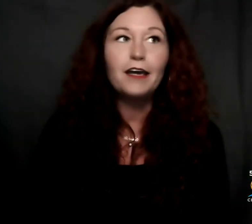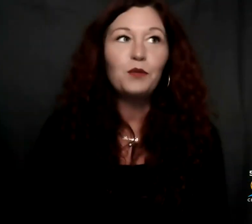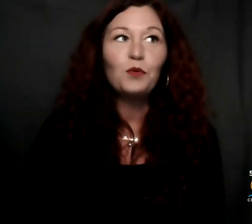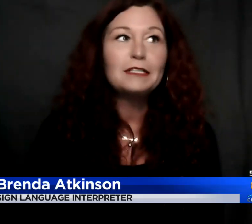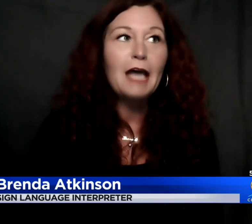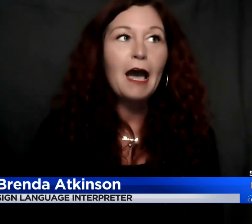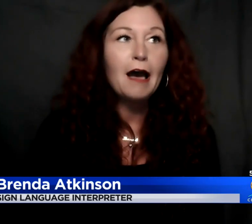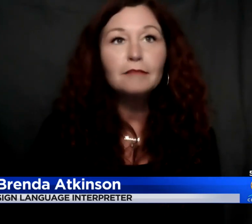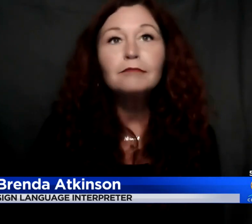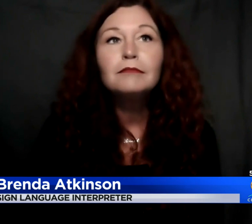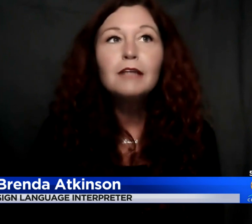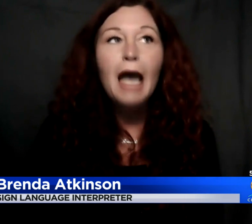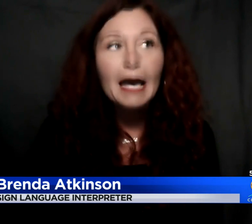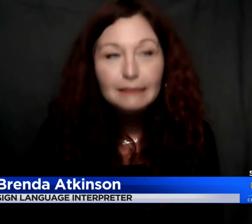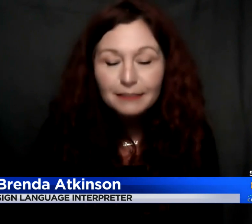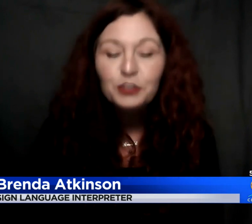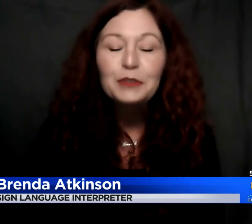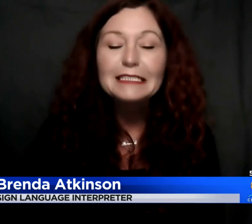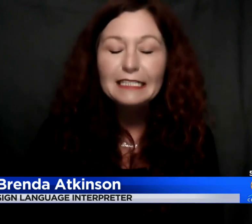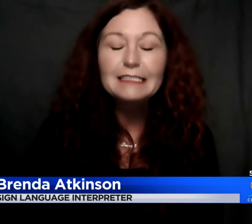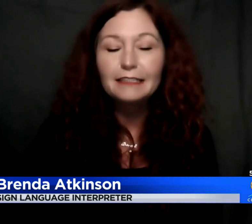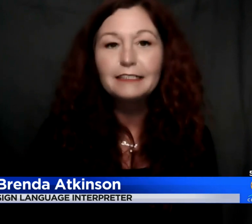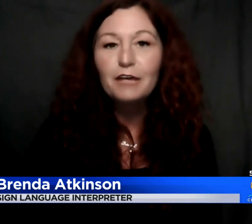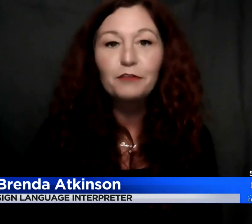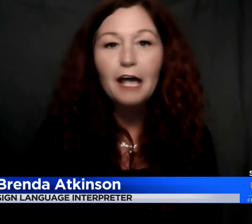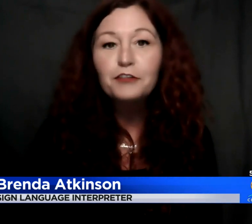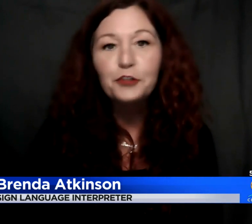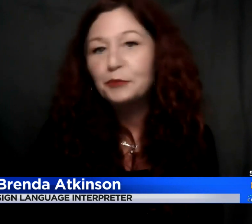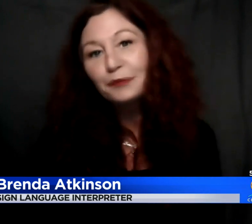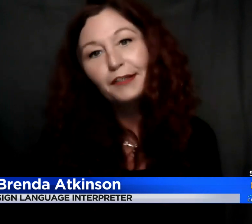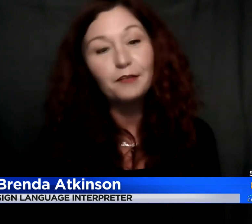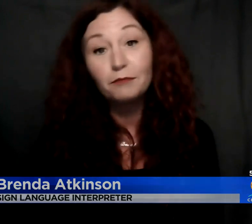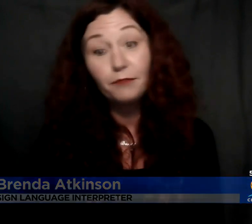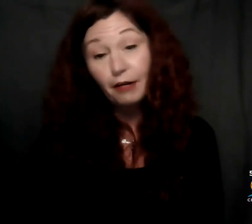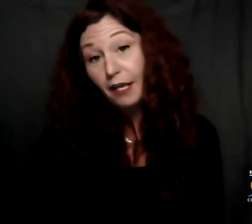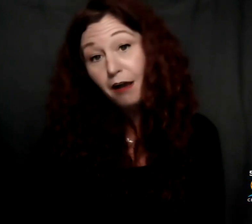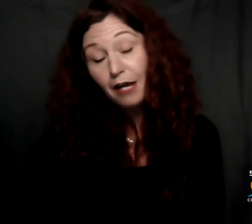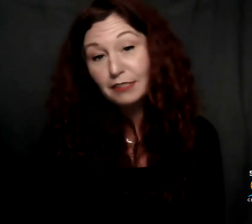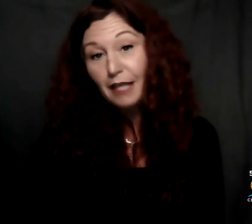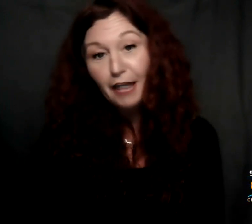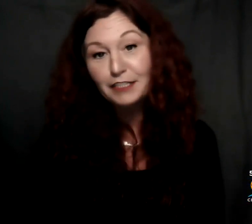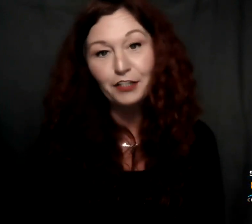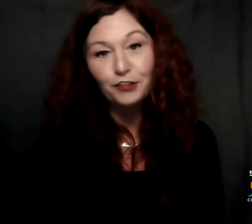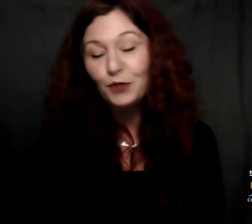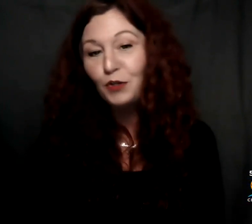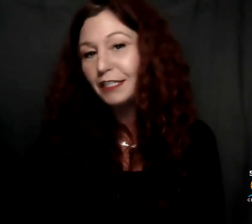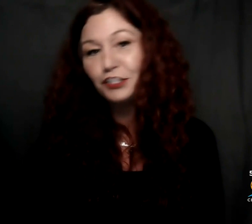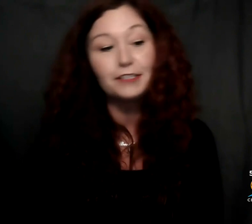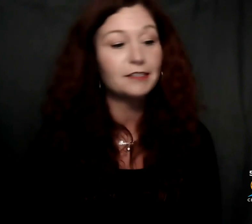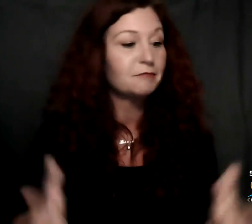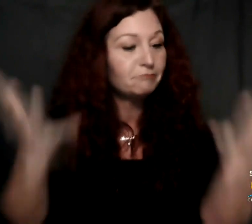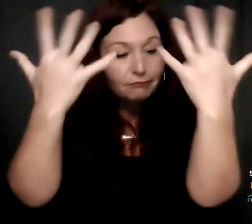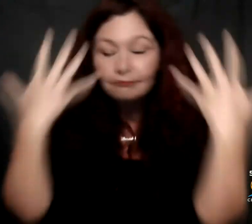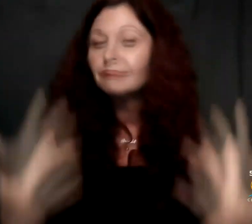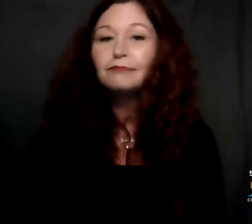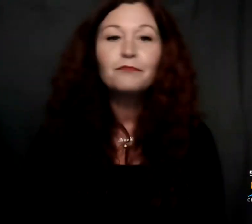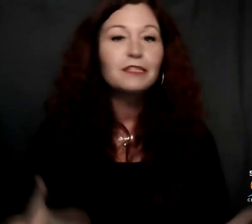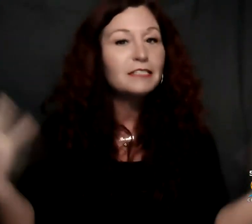I WAS ASKED TO ASSIST IN THE DEAF CLASSROOM AND VERY YOUNG. I WAS 9 OR 10 YEARS OLD AND IT JUST